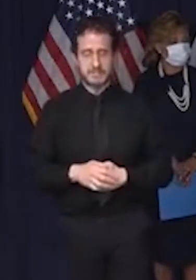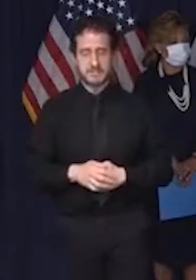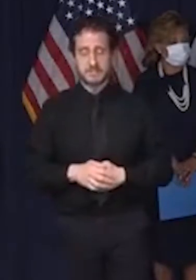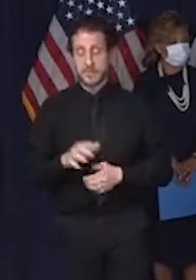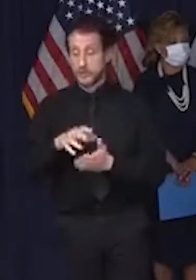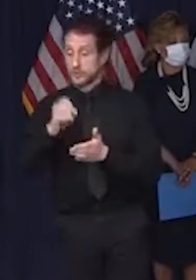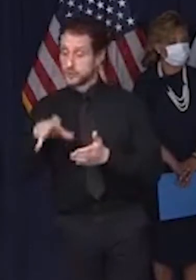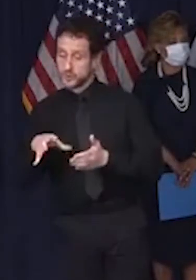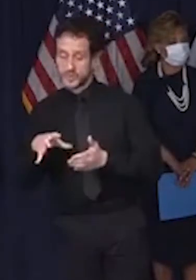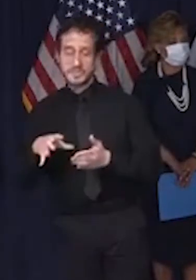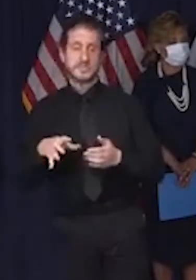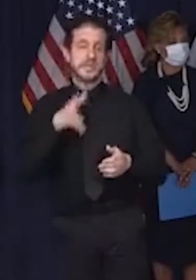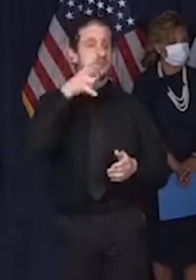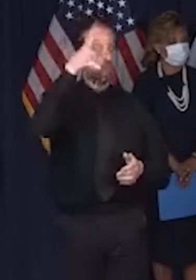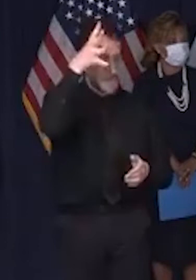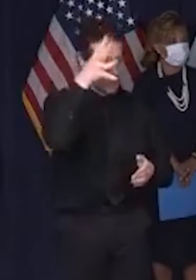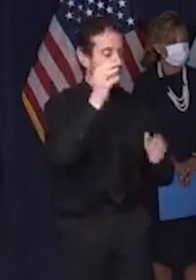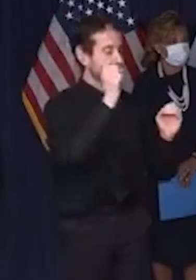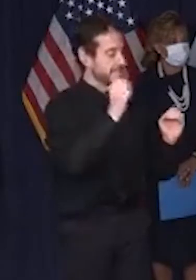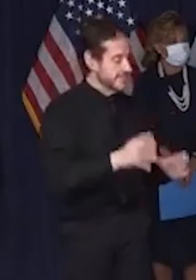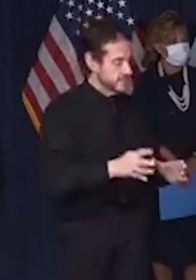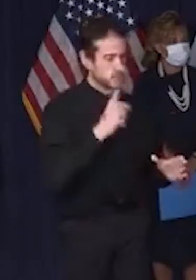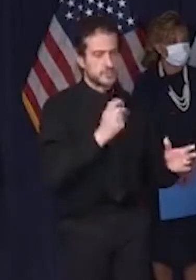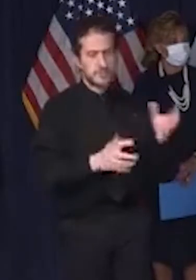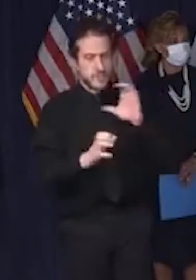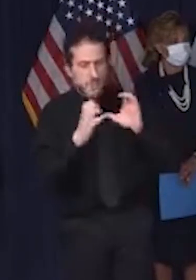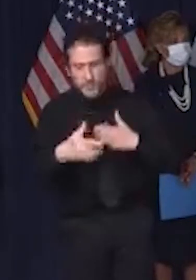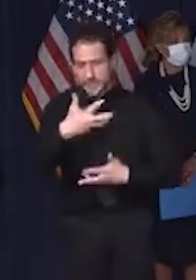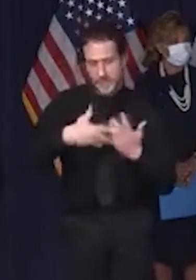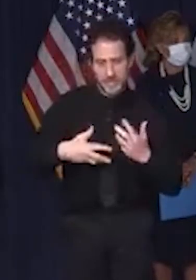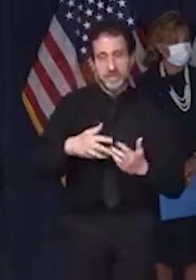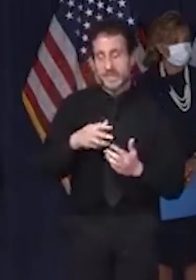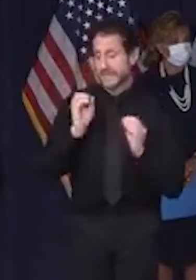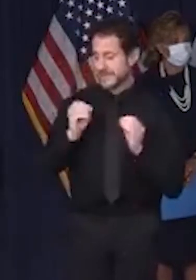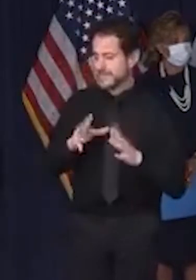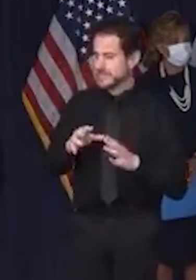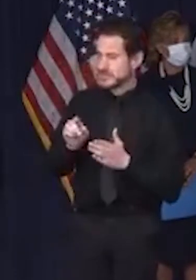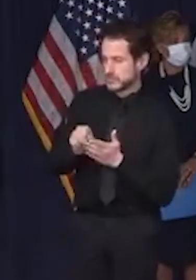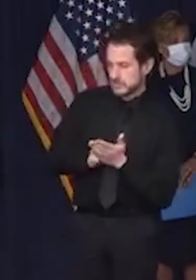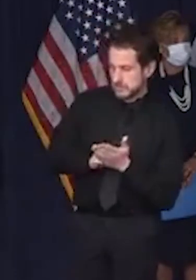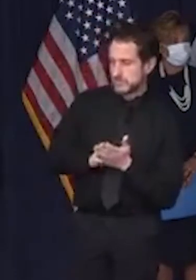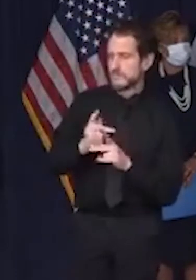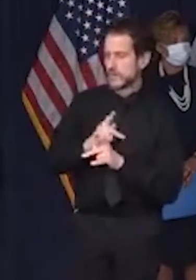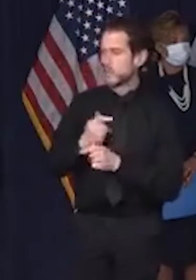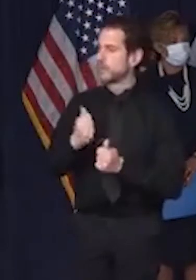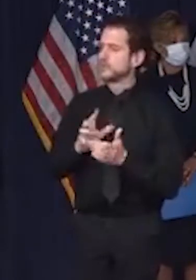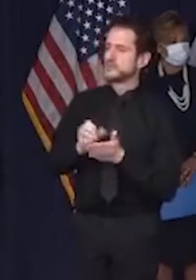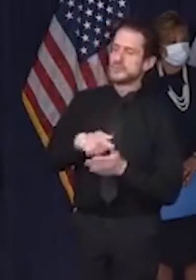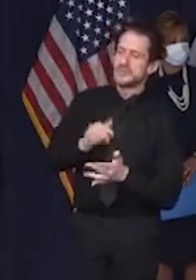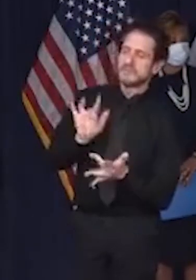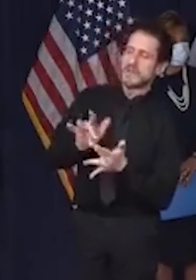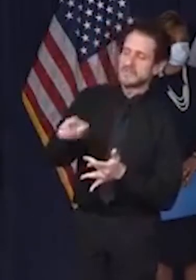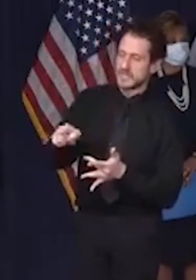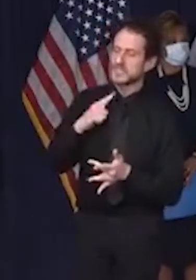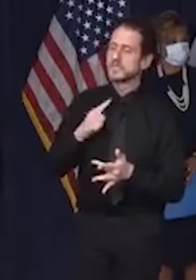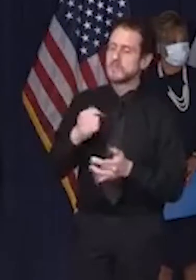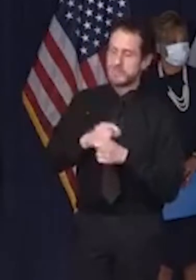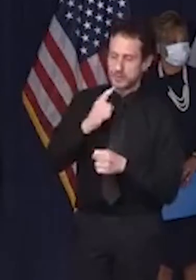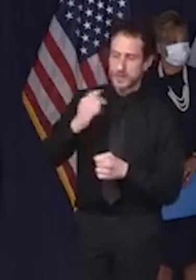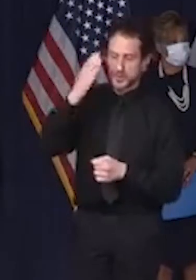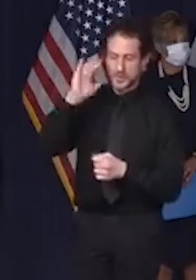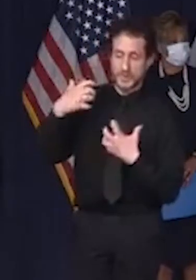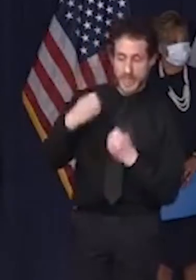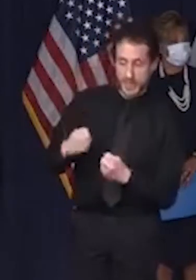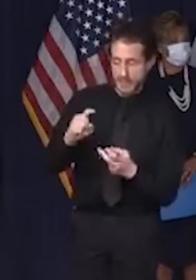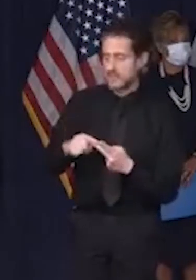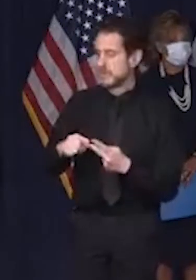students and parents in an effort to support their social emotional health and cognitive development and submit their logs to the